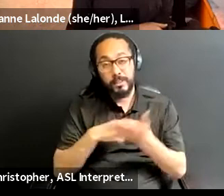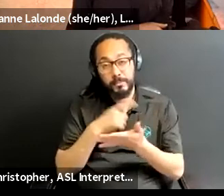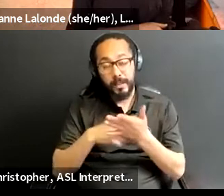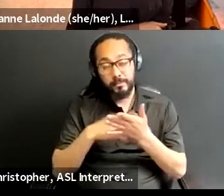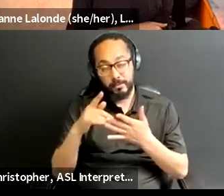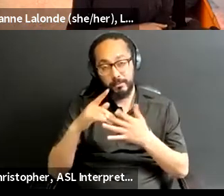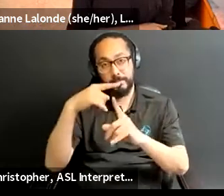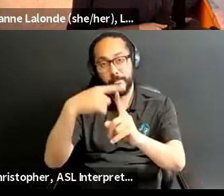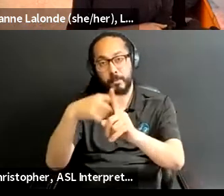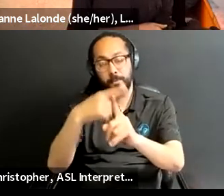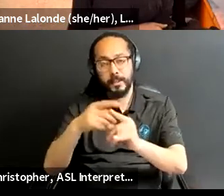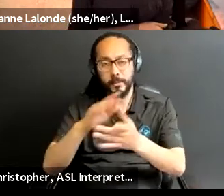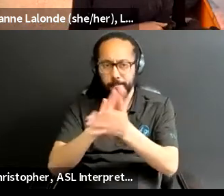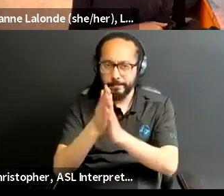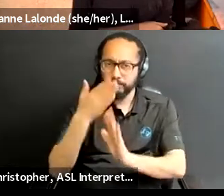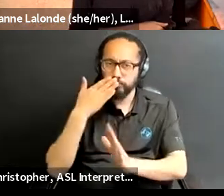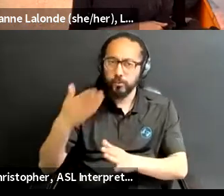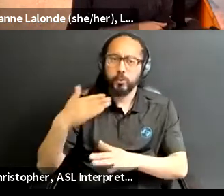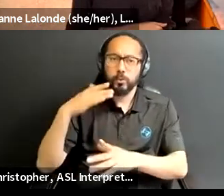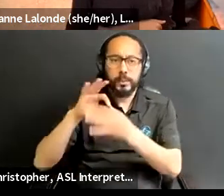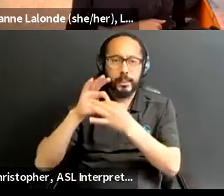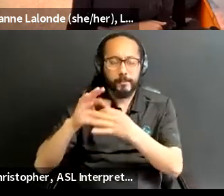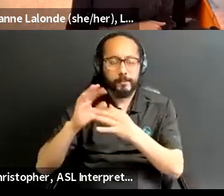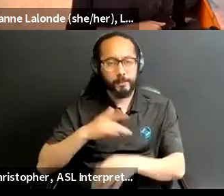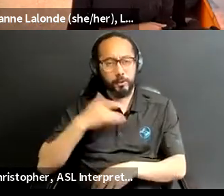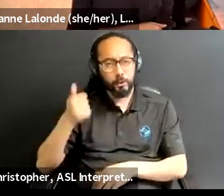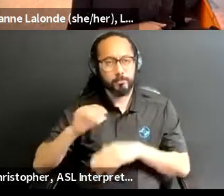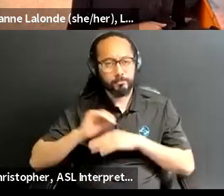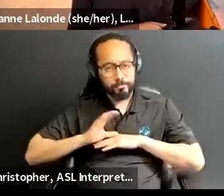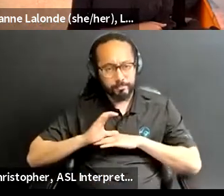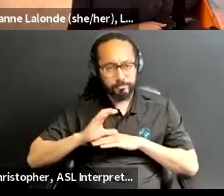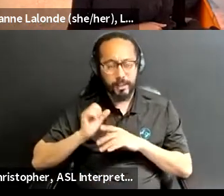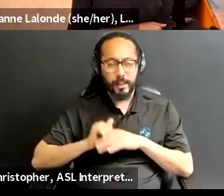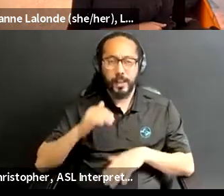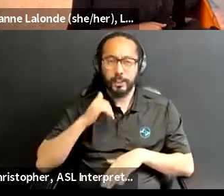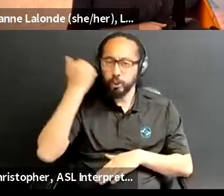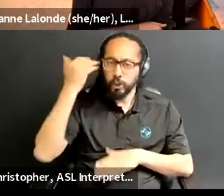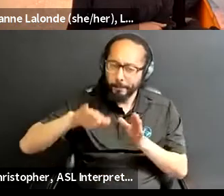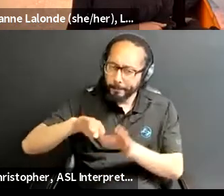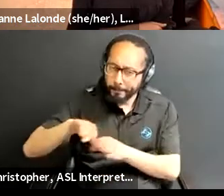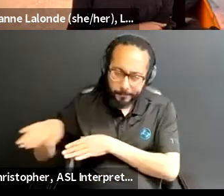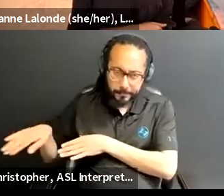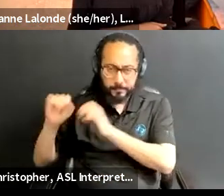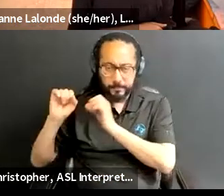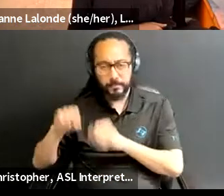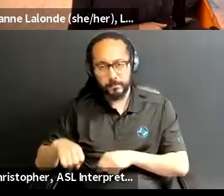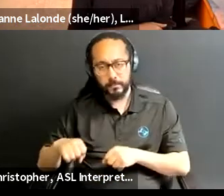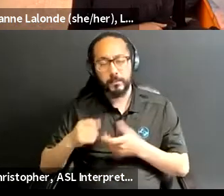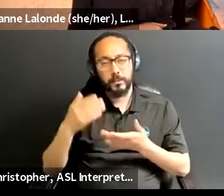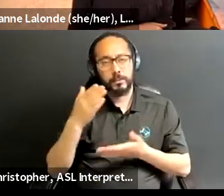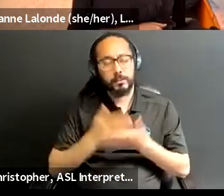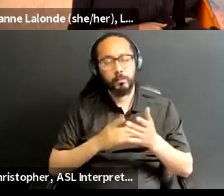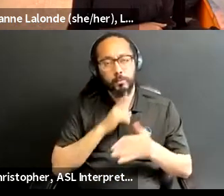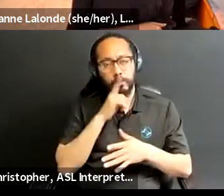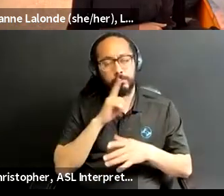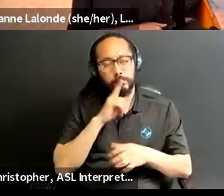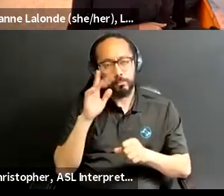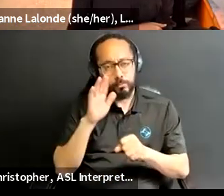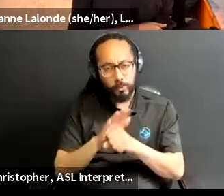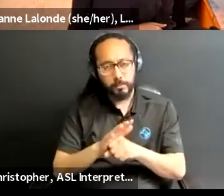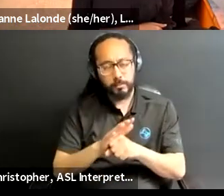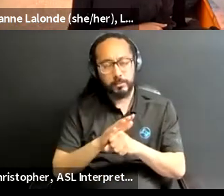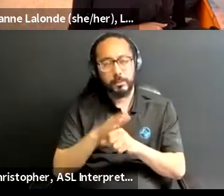can have good relationships, you can feel better about yourself, you can leave that shame behind. So there's some real promises, I think, in terms of